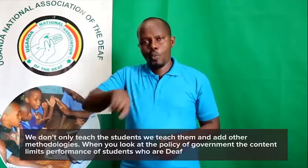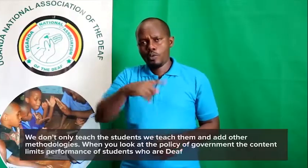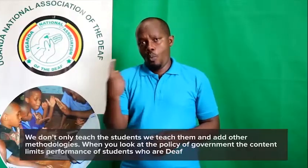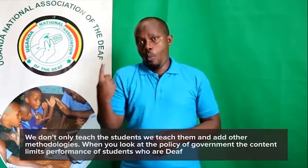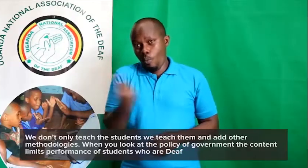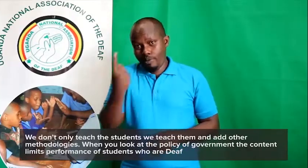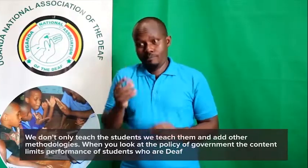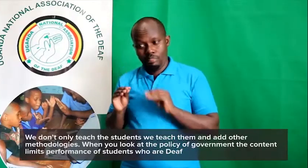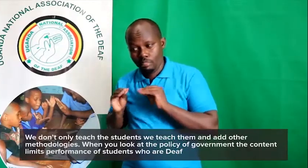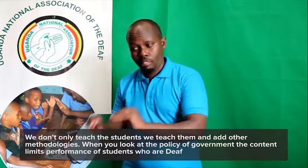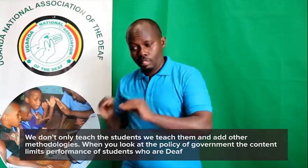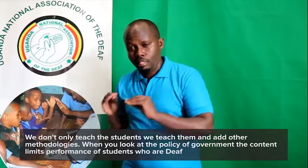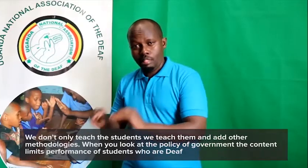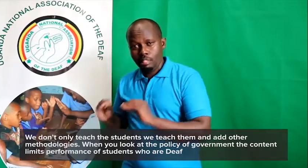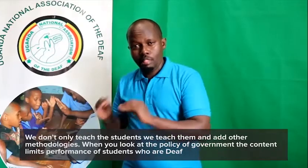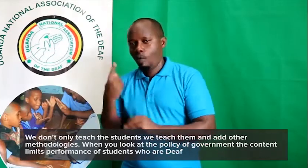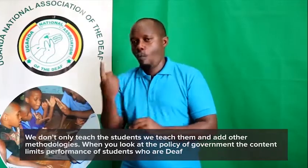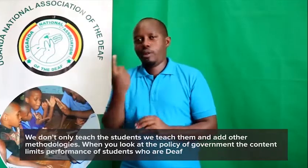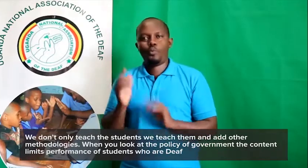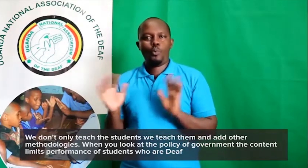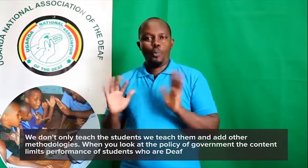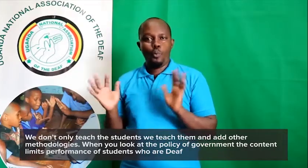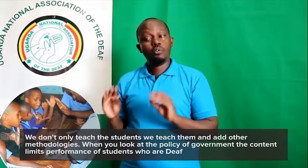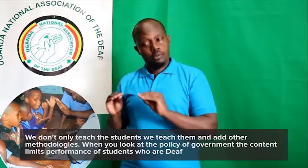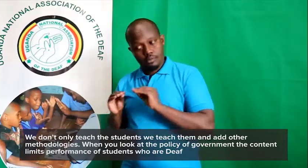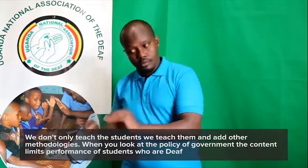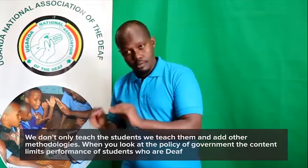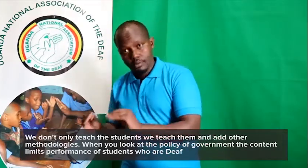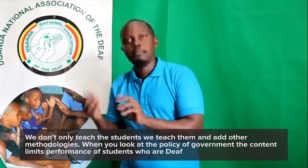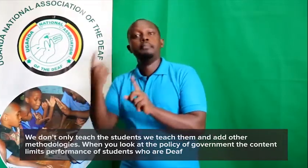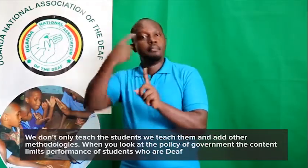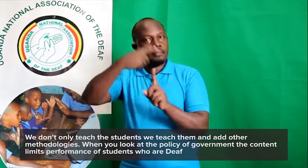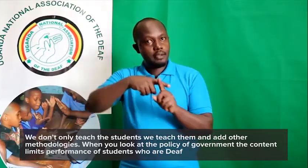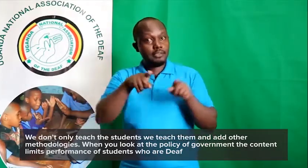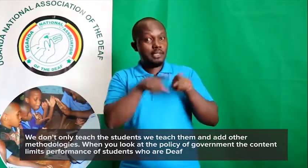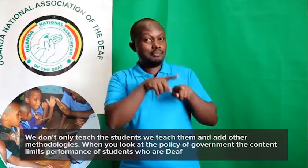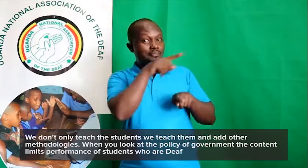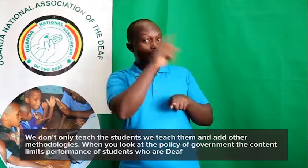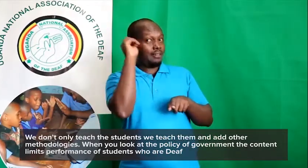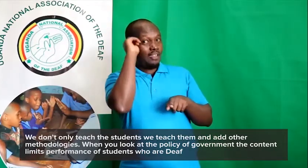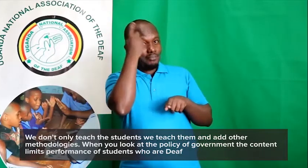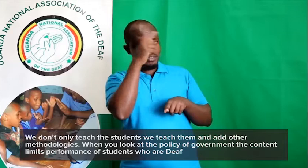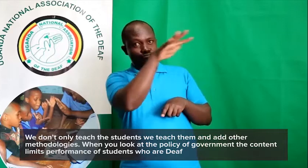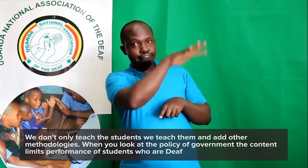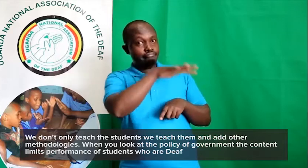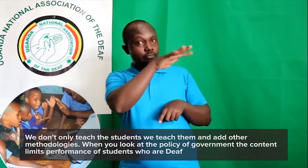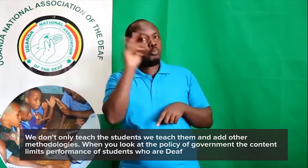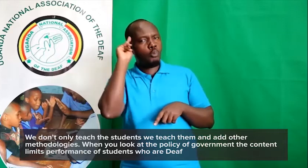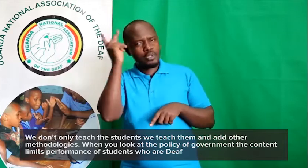So we don't only teach the students, we teach them and add other methodologies. When you